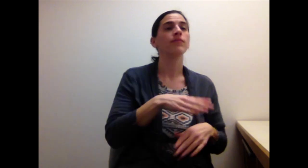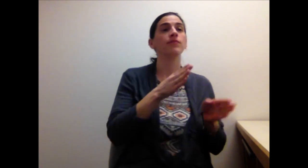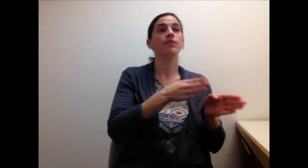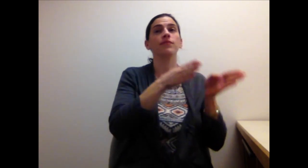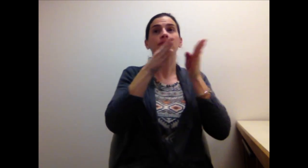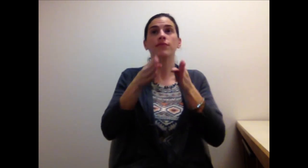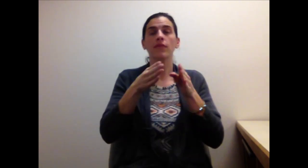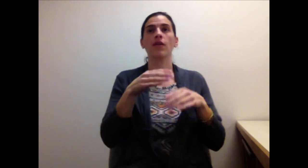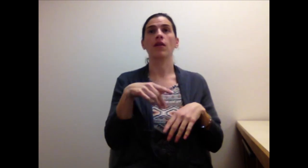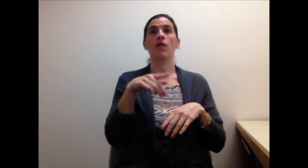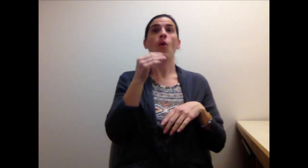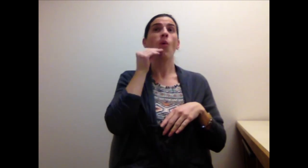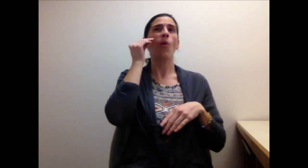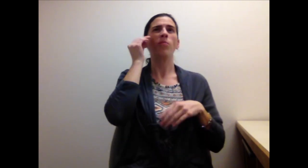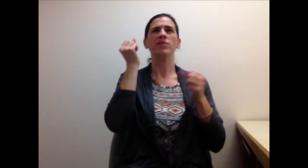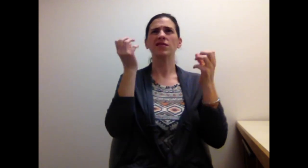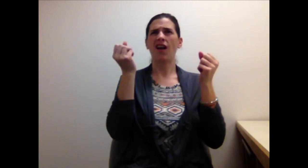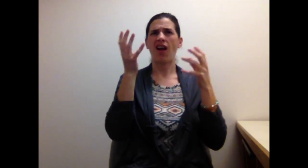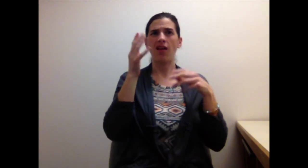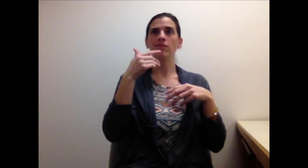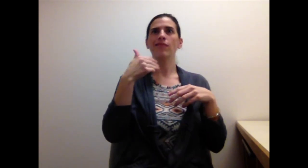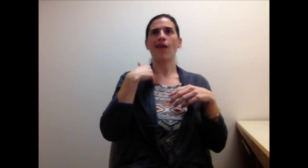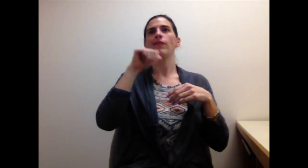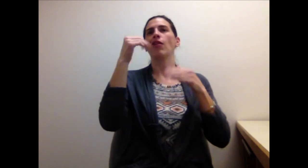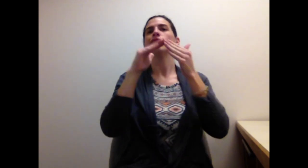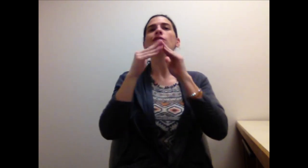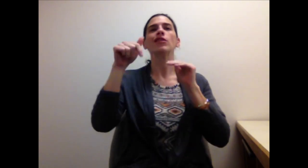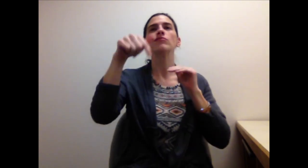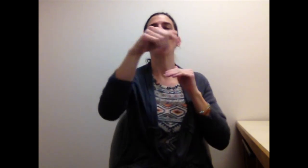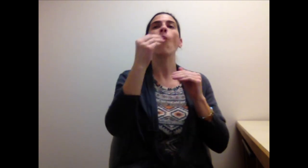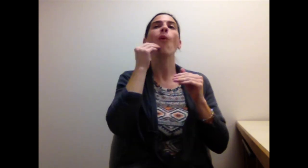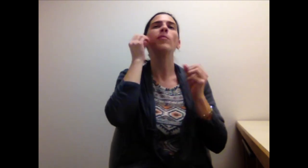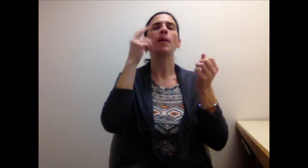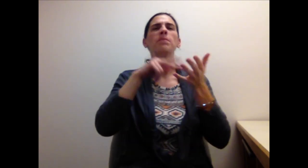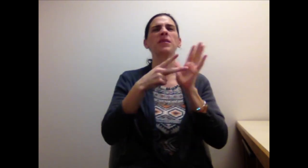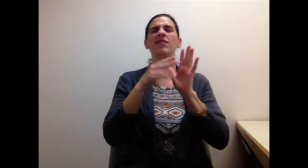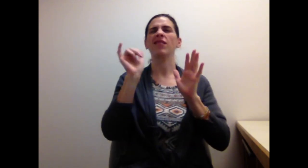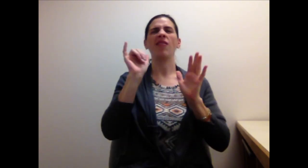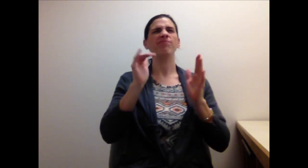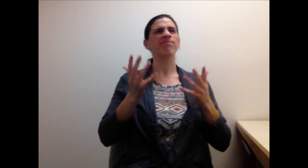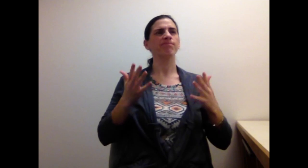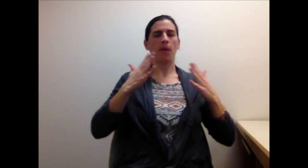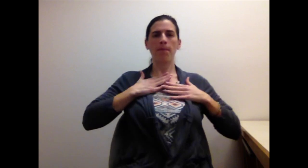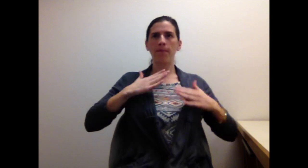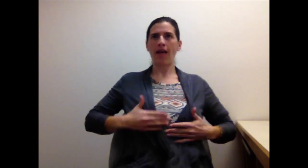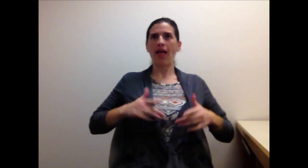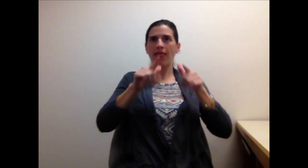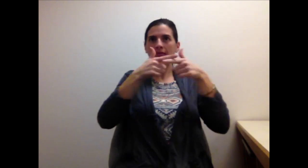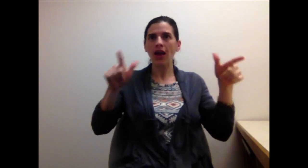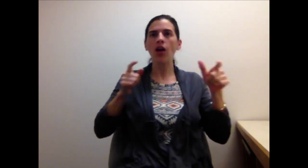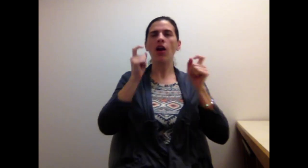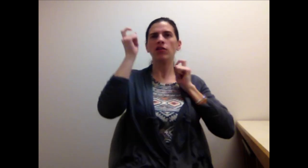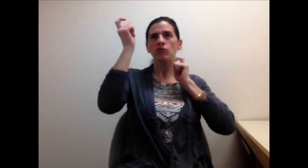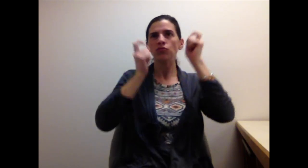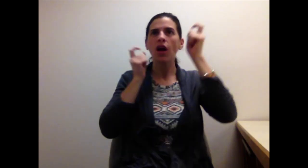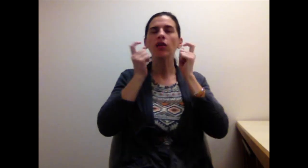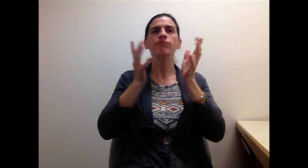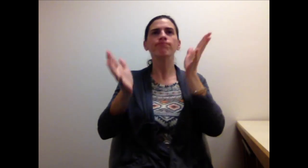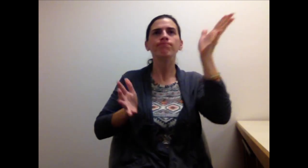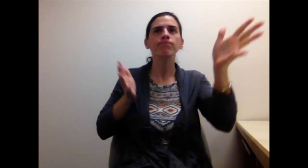too. Another form of sign language in America was found in small houses around the country called home sign. It meant more